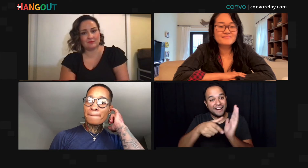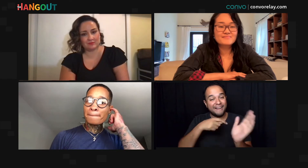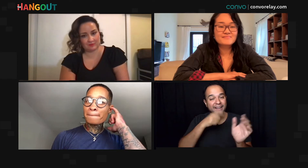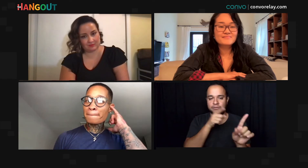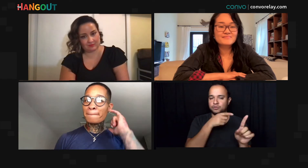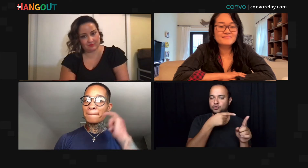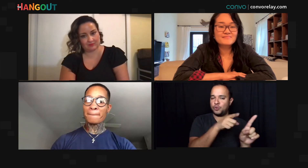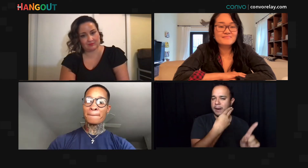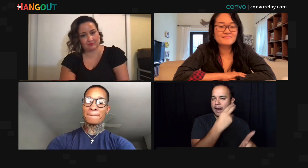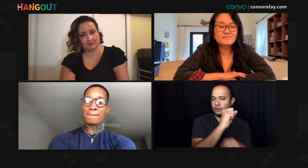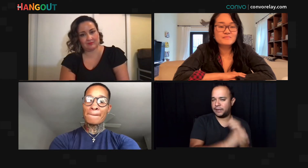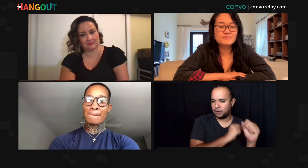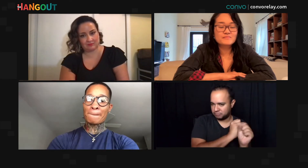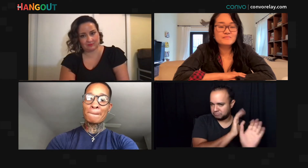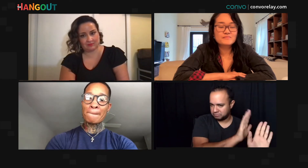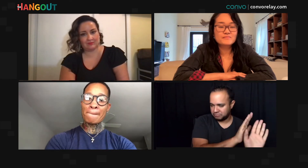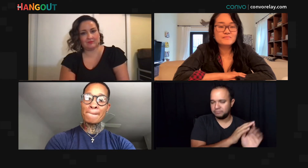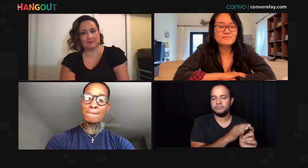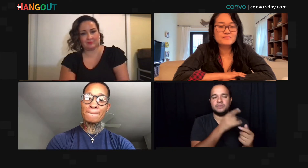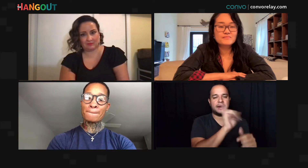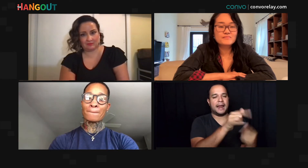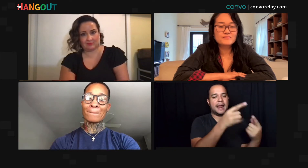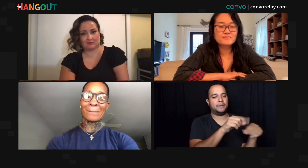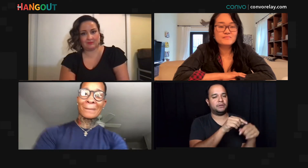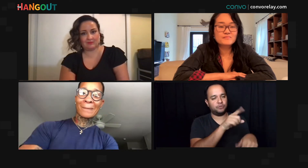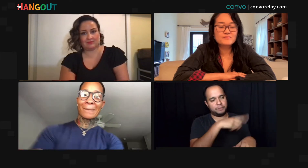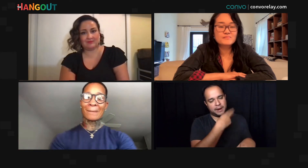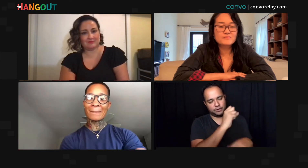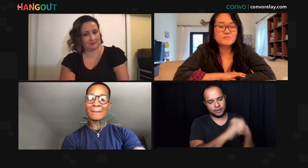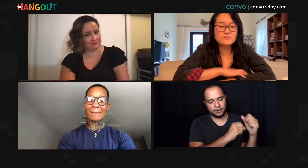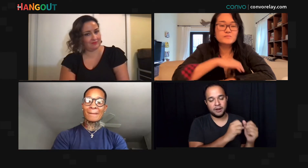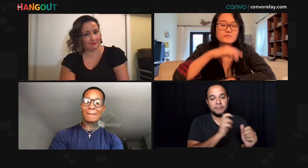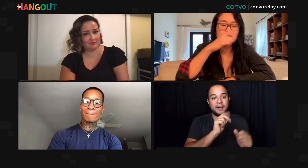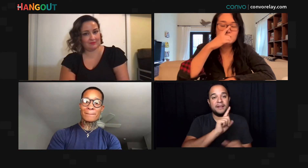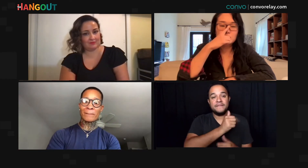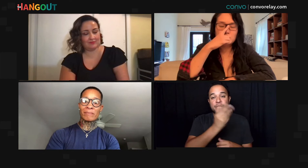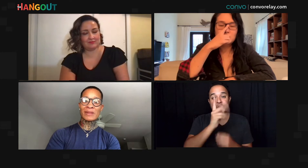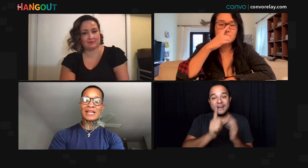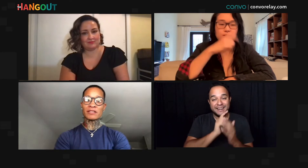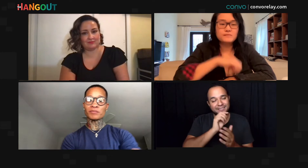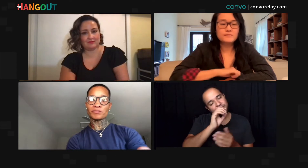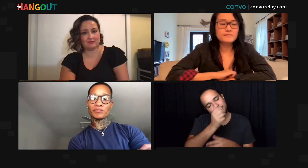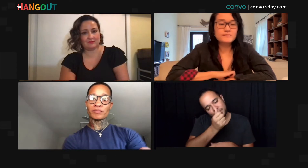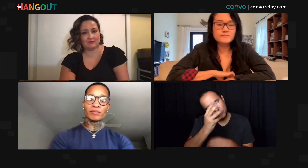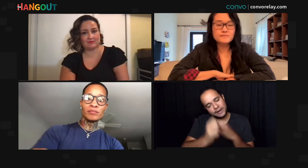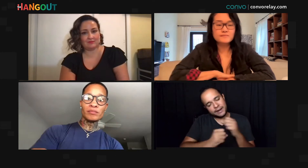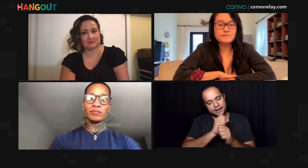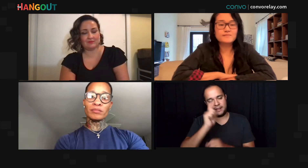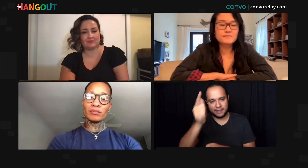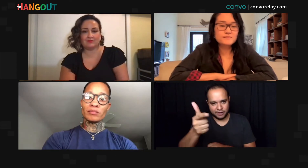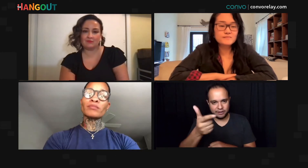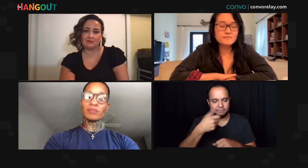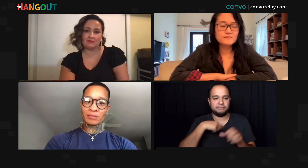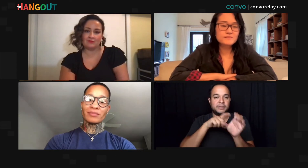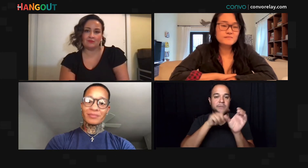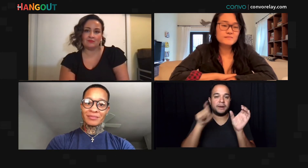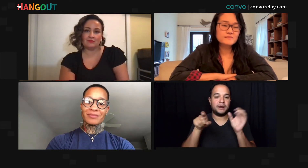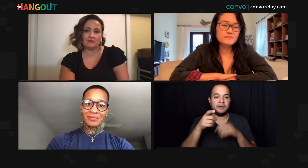balance those things. That was during my high school years. So I kind of wore this mask during that time. And then a few years